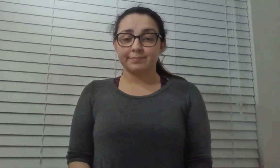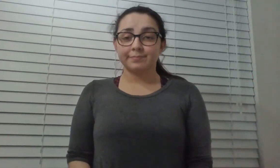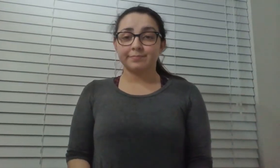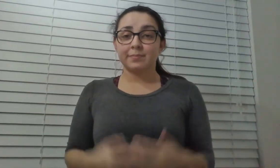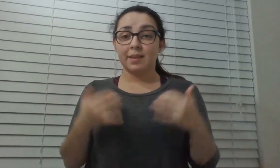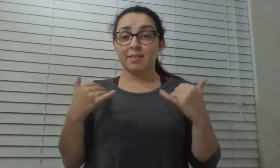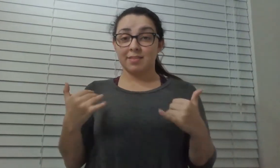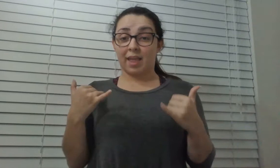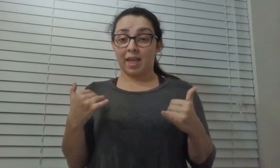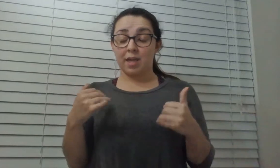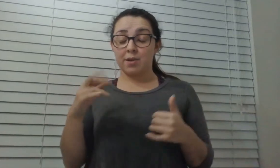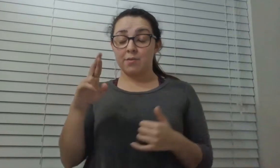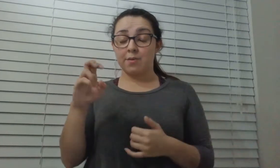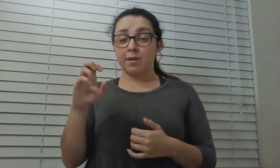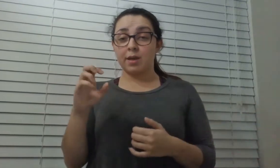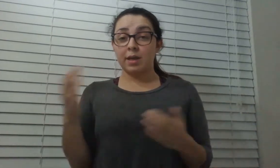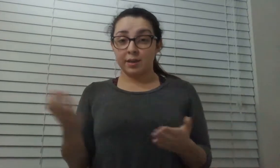Radiolab, Things.